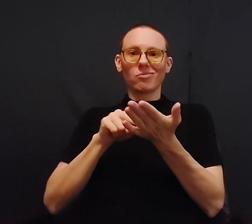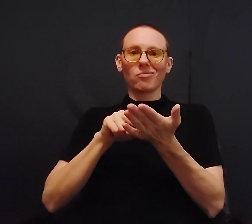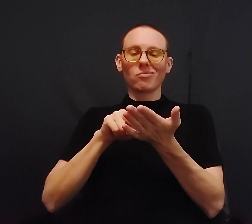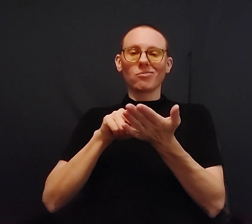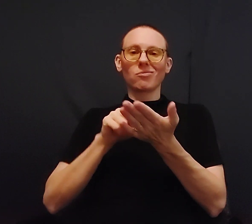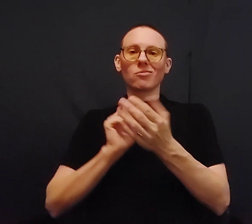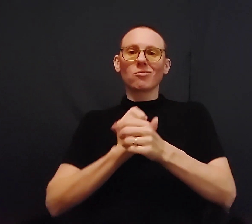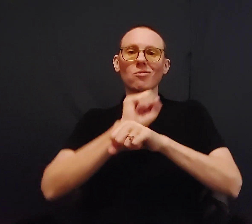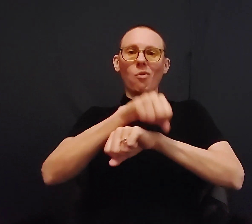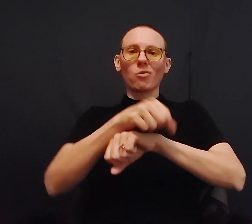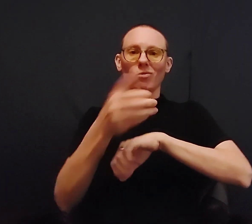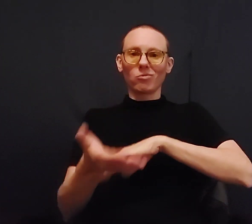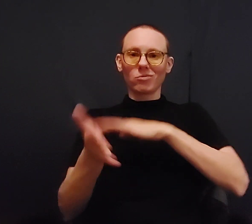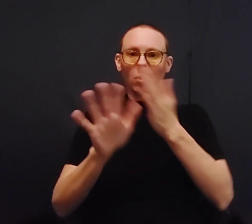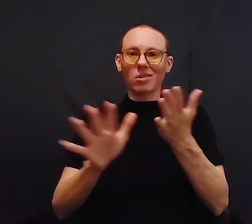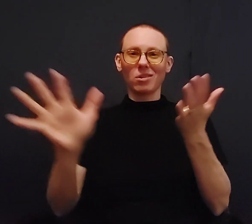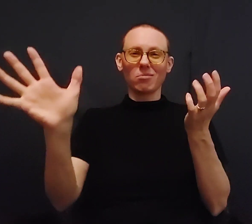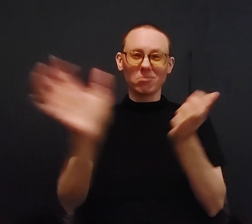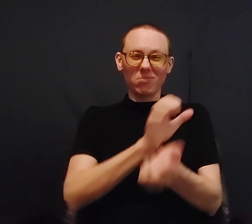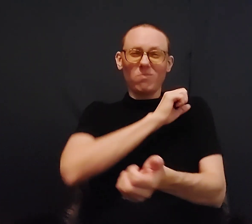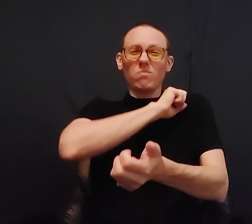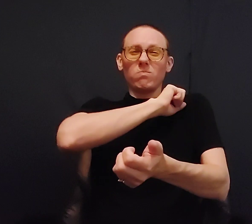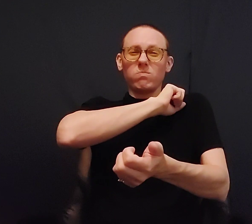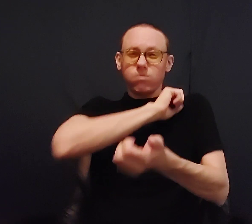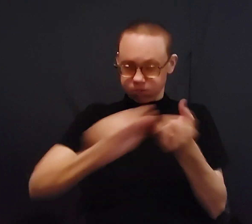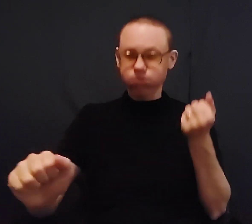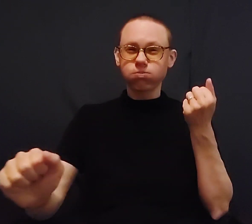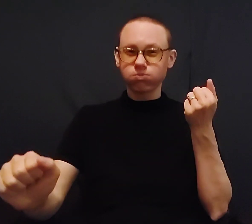resurrection destroyed the power of death.